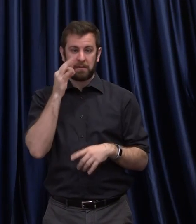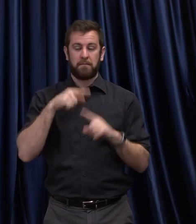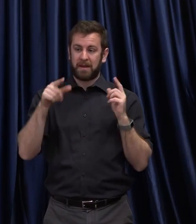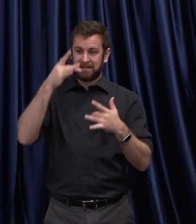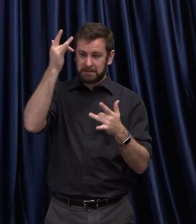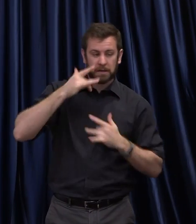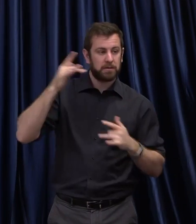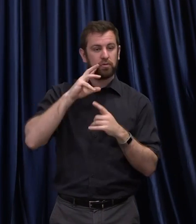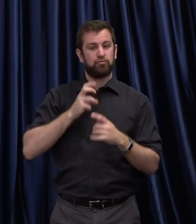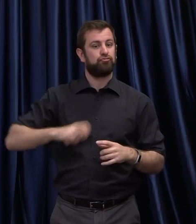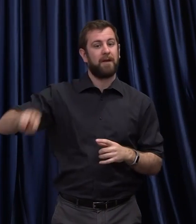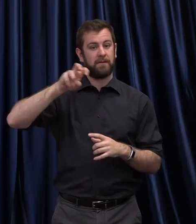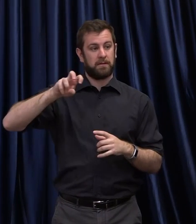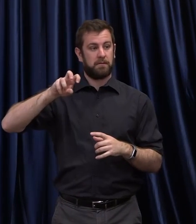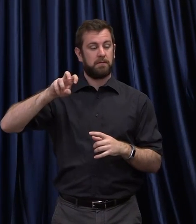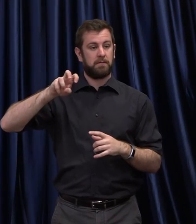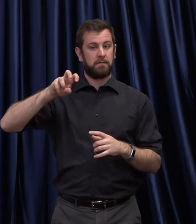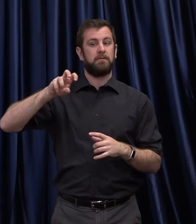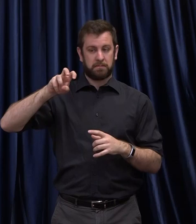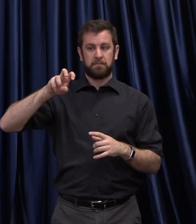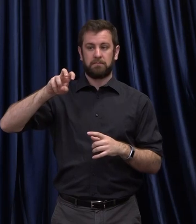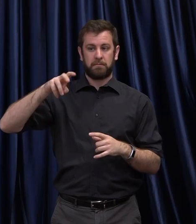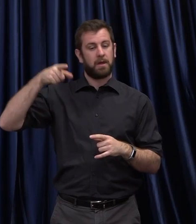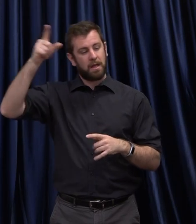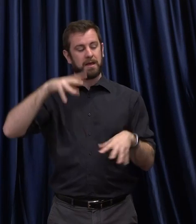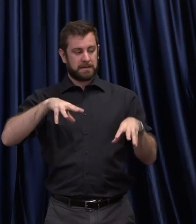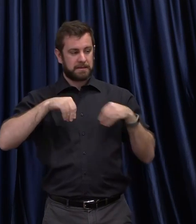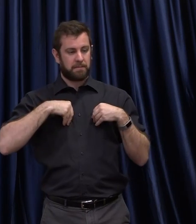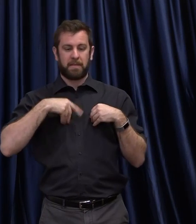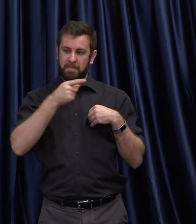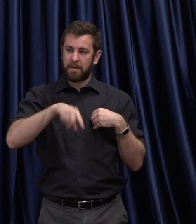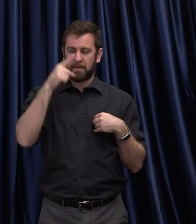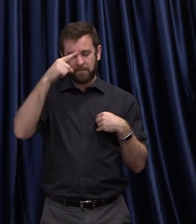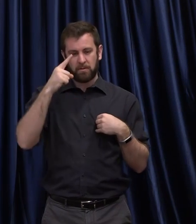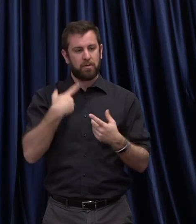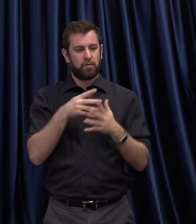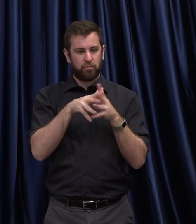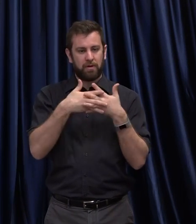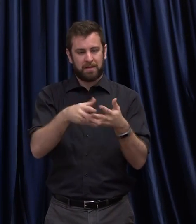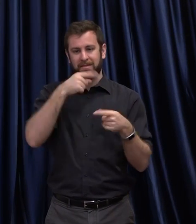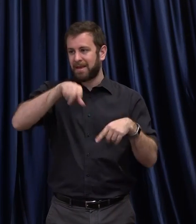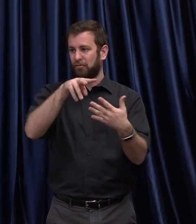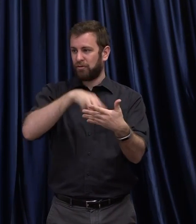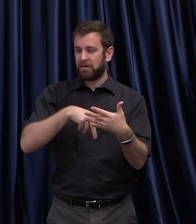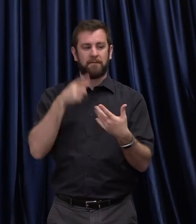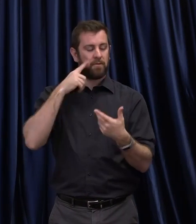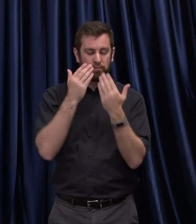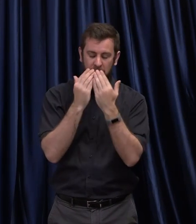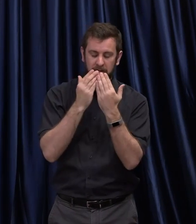or are traveling. May Allah accept them also for the Quran that they are reading, for the prayers that they are